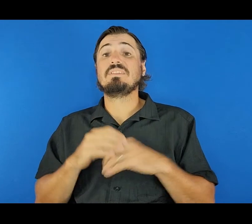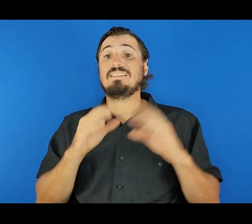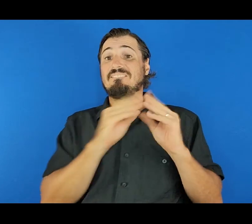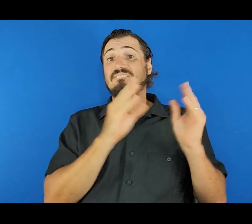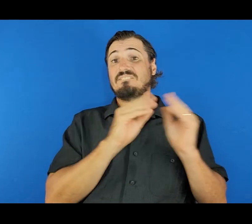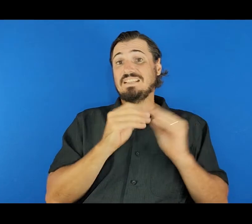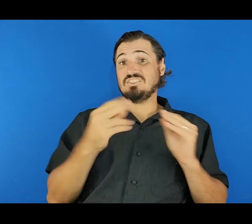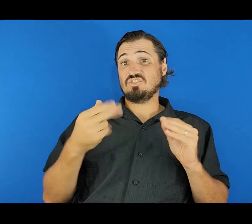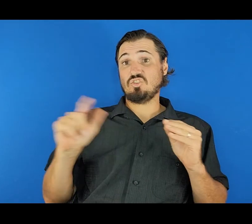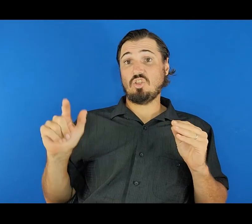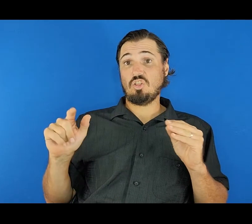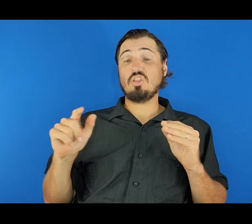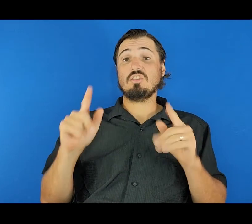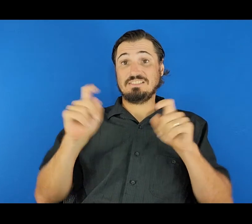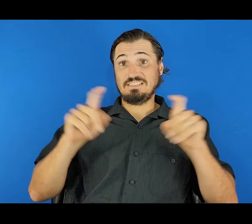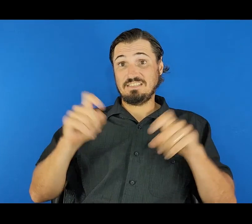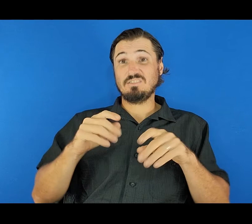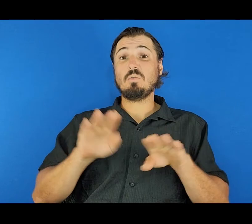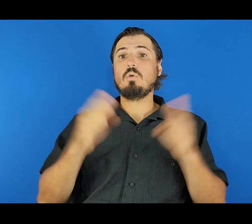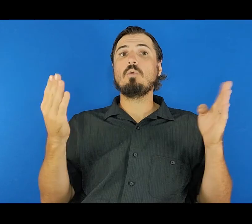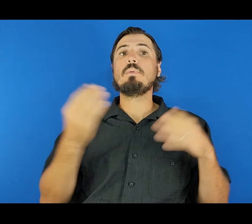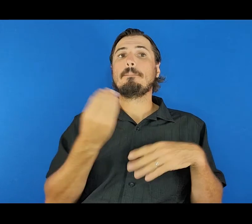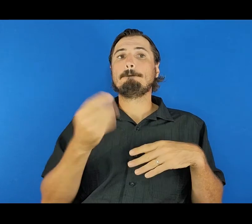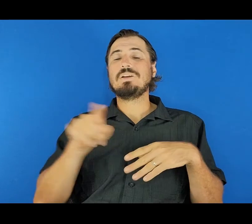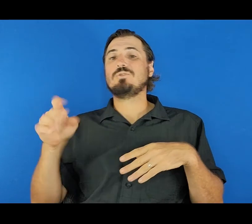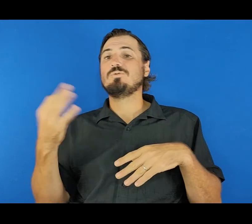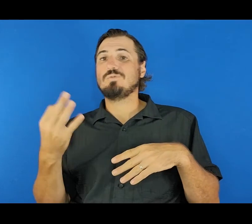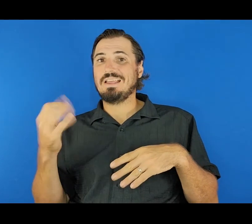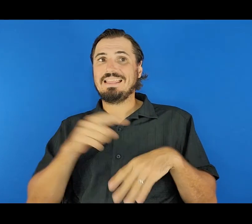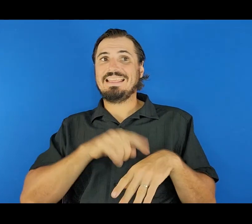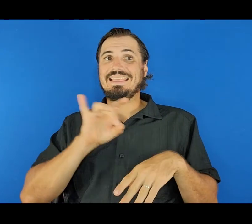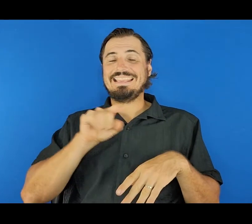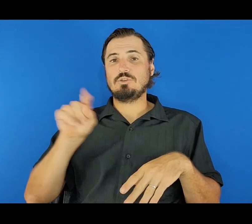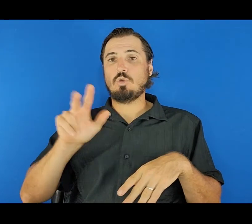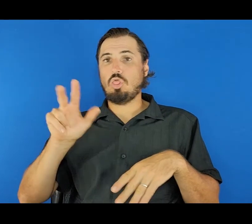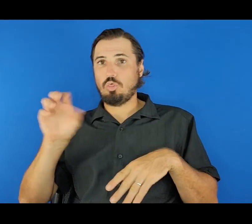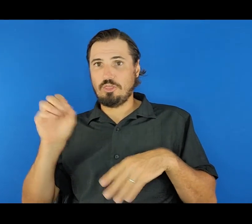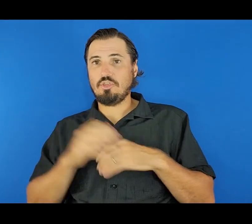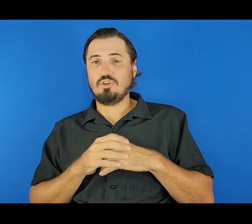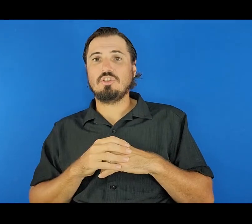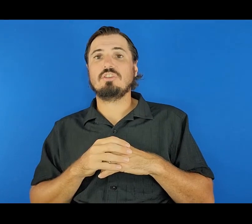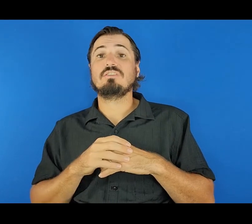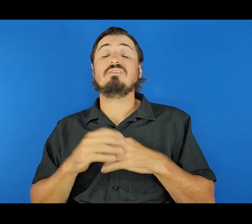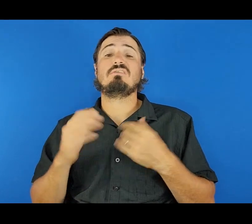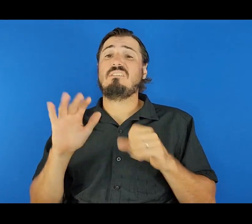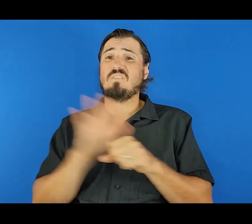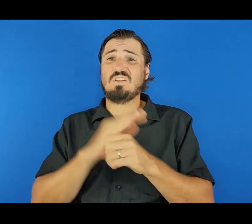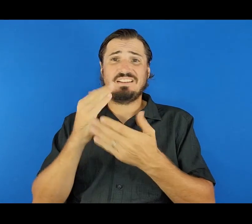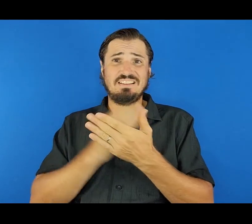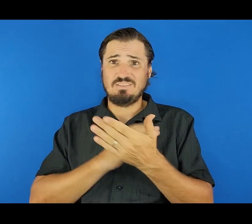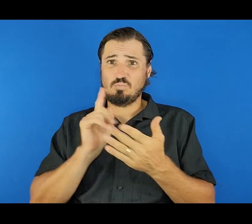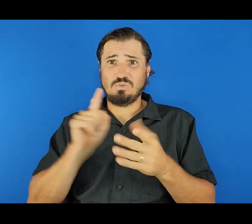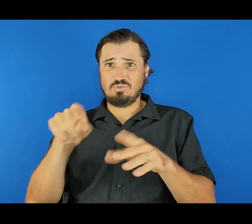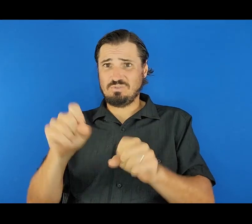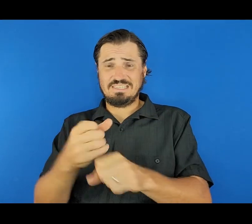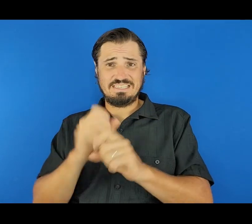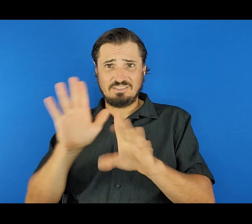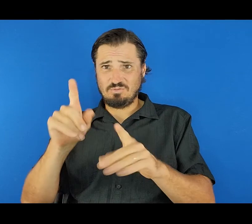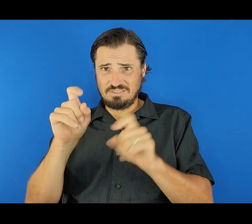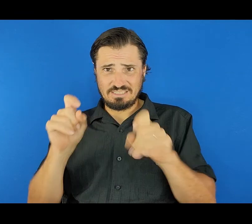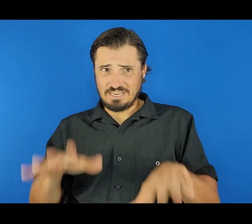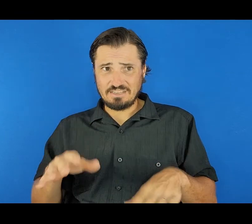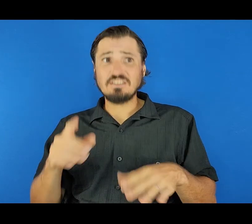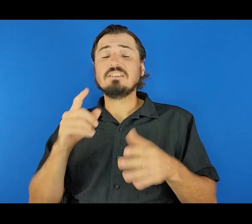same day. The convention hall testing site in Lihue is open weekdays from 8 to 3:30. For a full list of